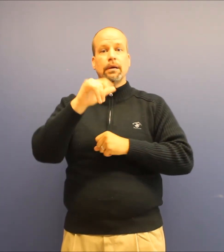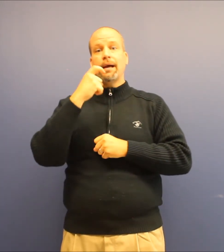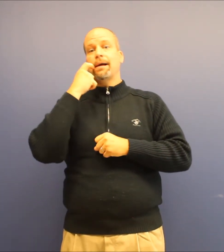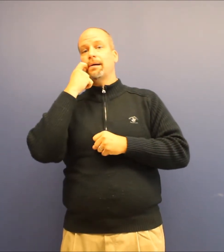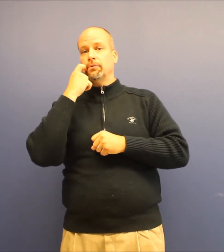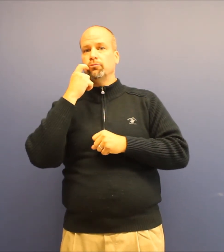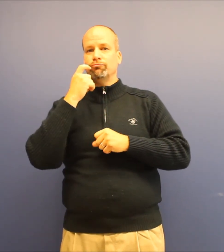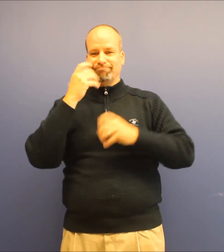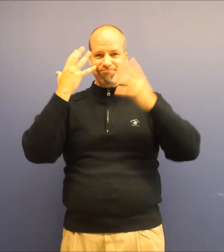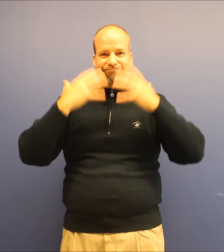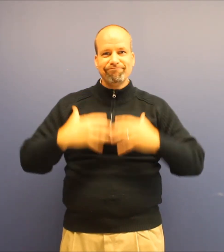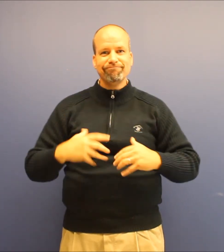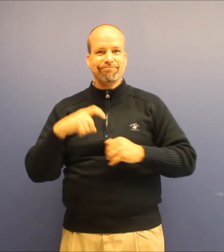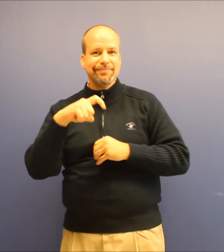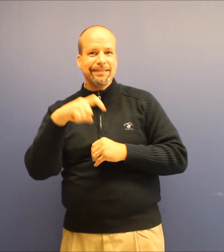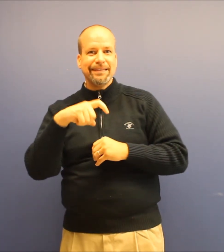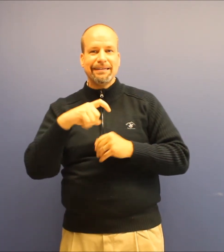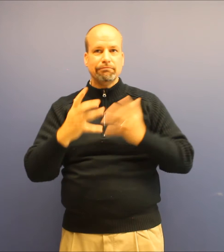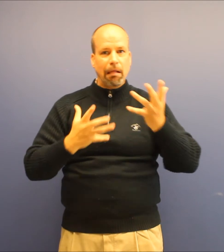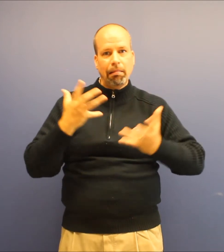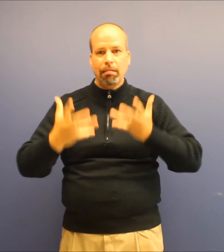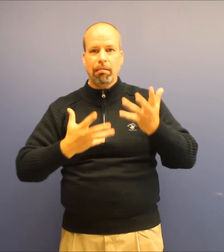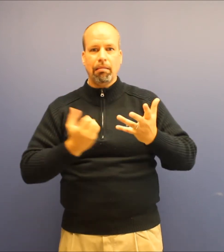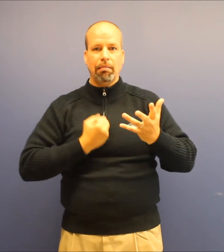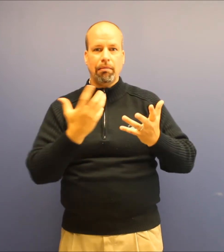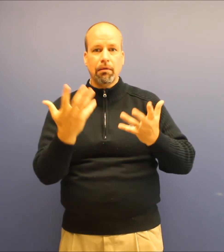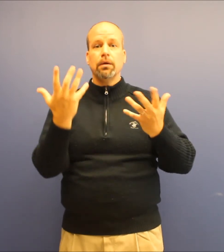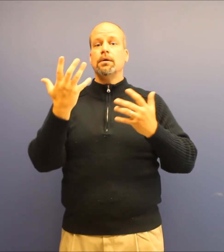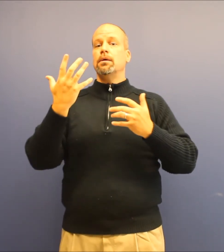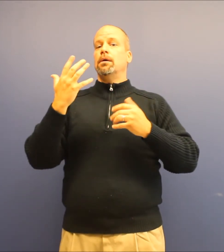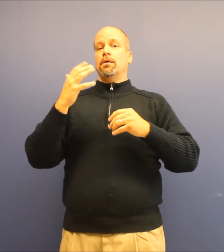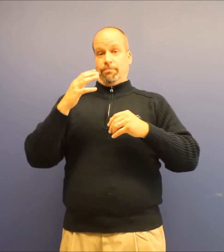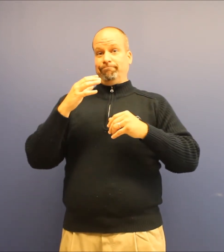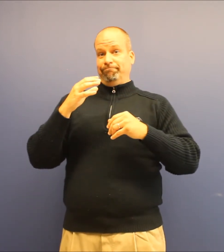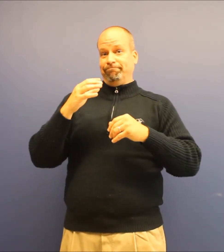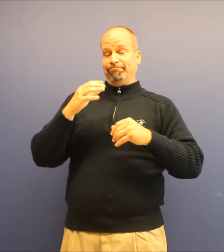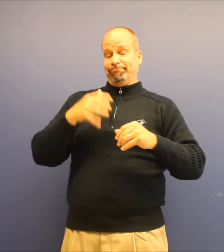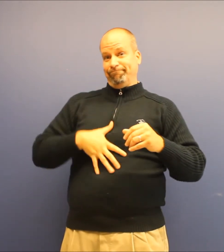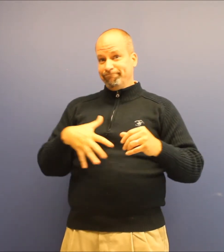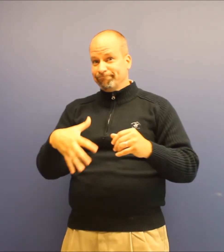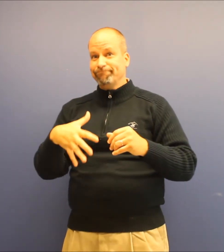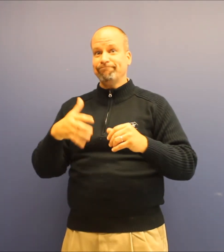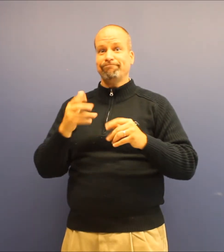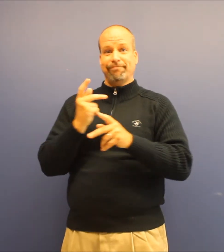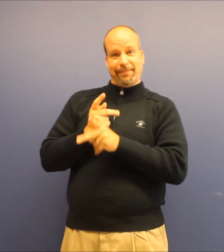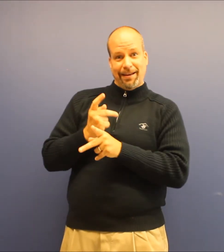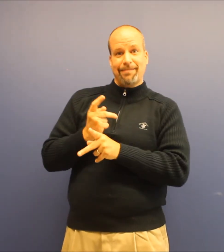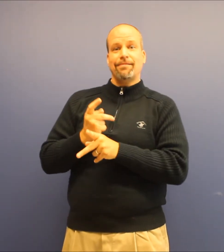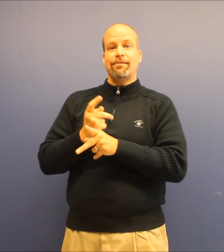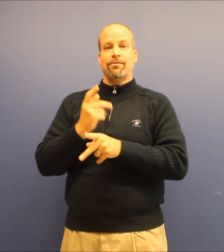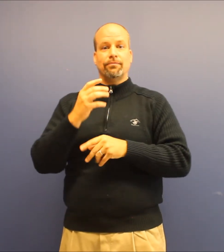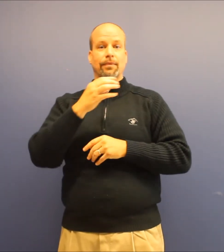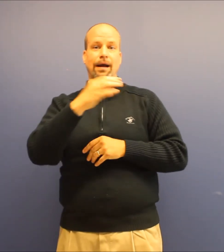addiction treatment, maternity care, and prescription drug